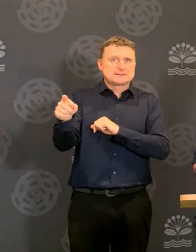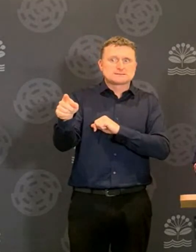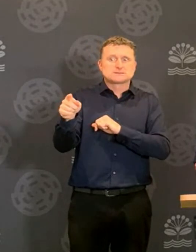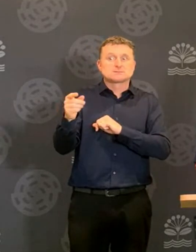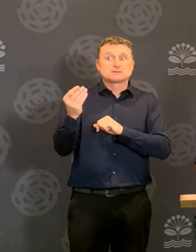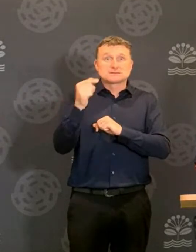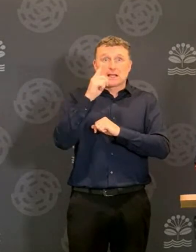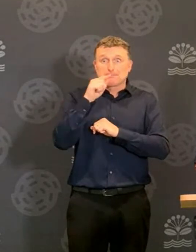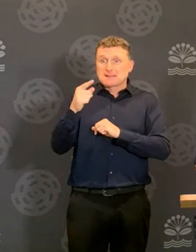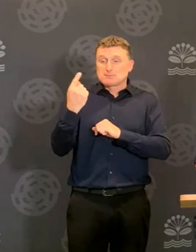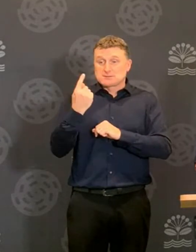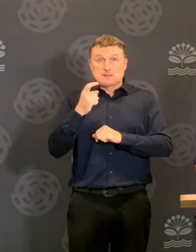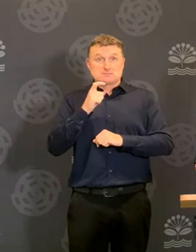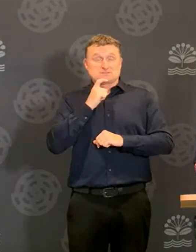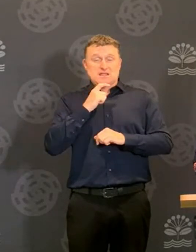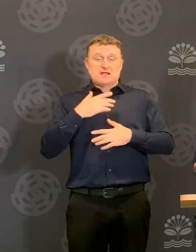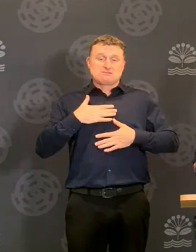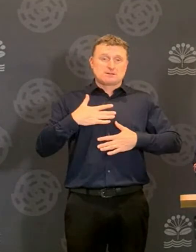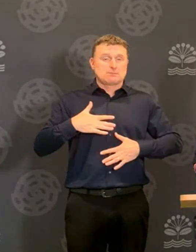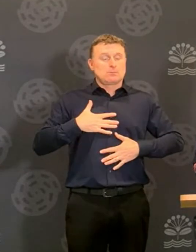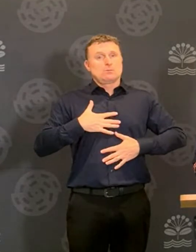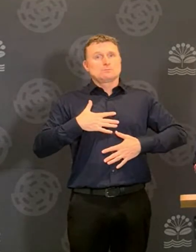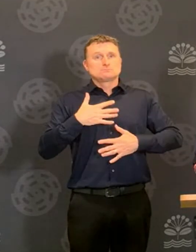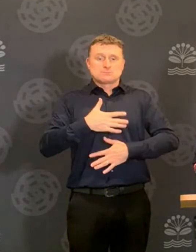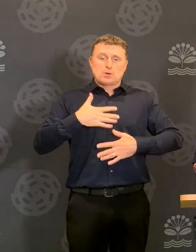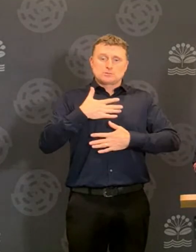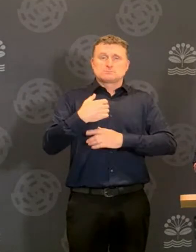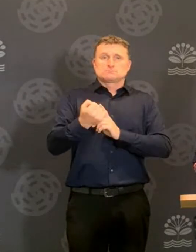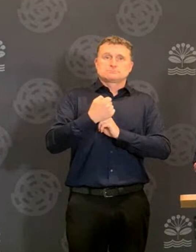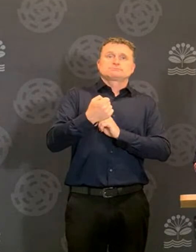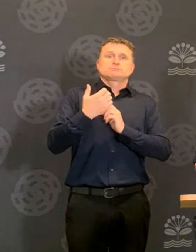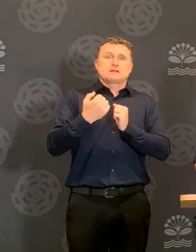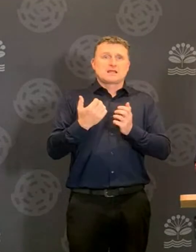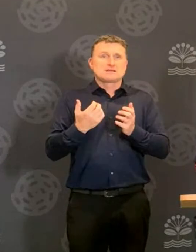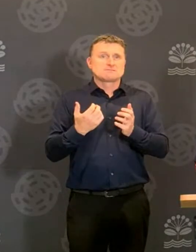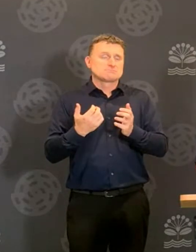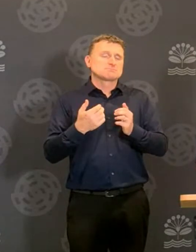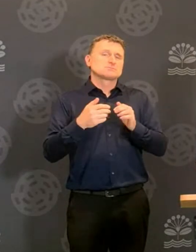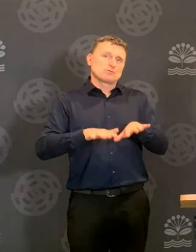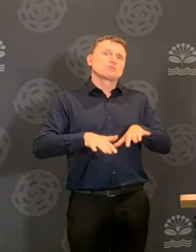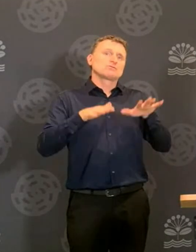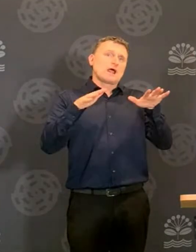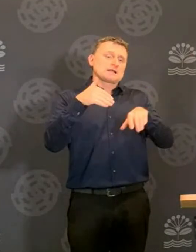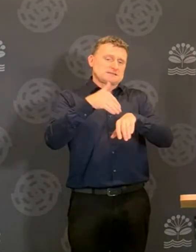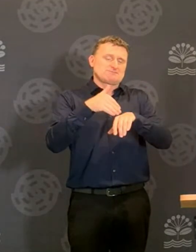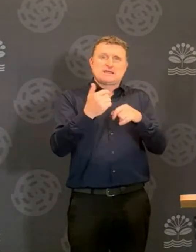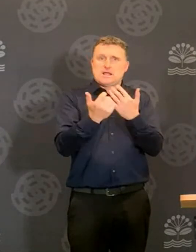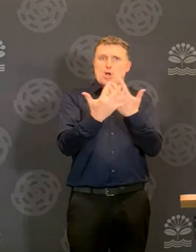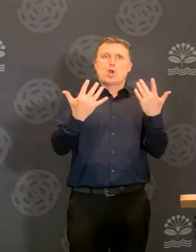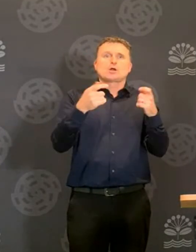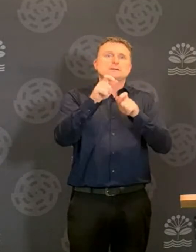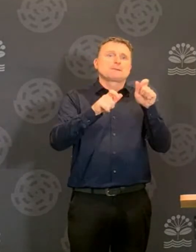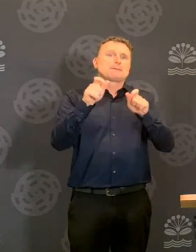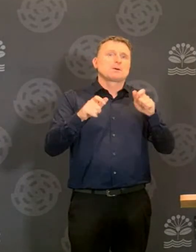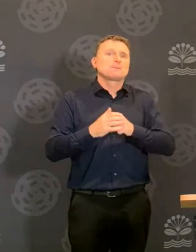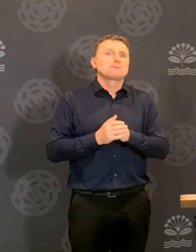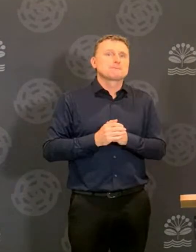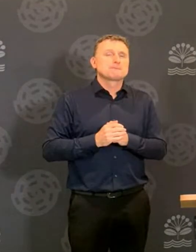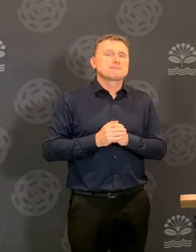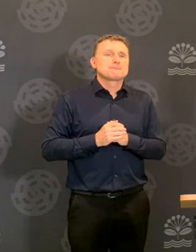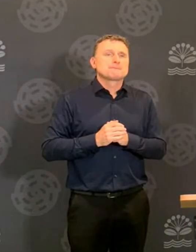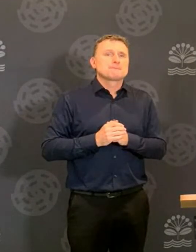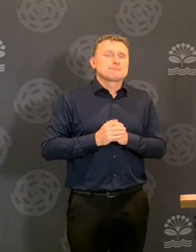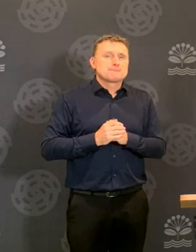and some of the people too have been affected by flood events, the flood events. So lots of people impacted in different ways. In the coming days,